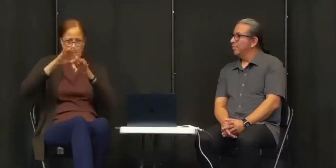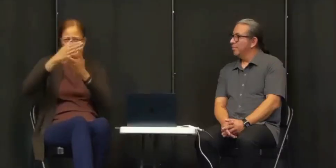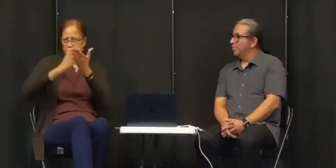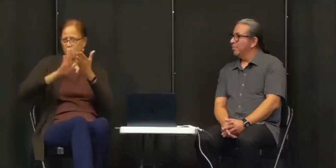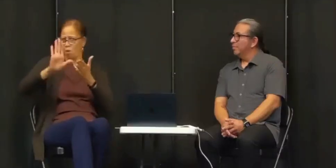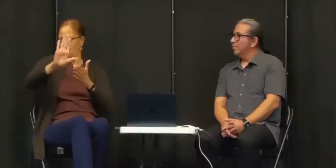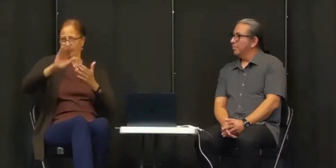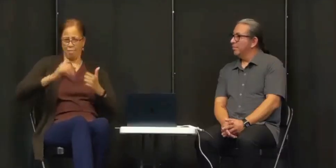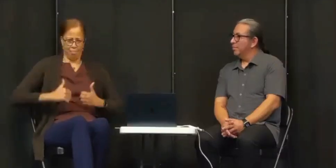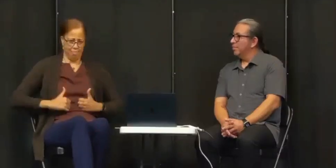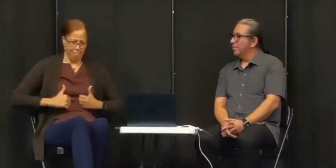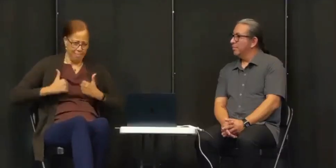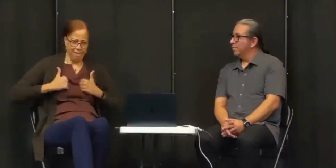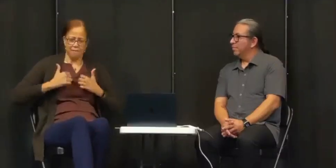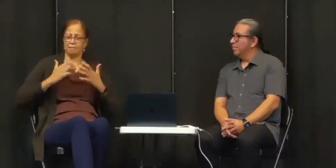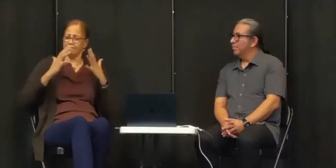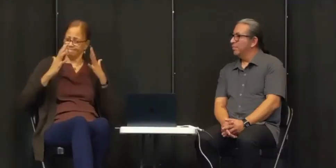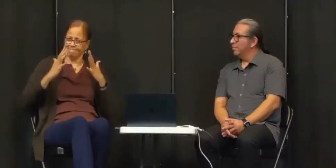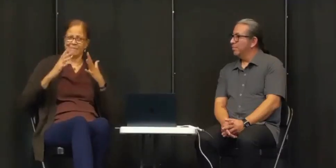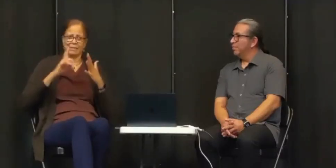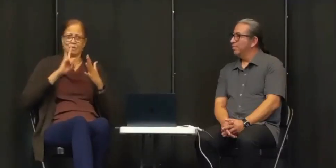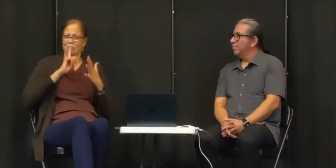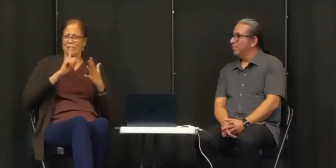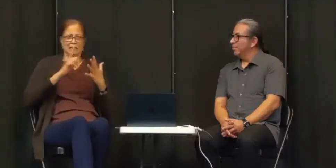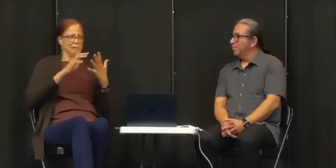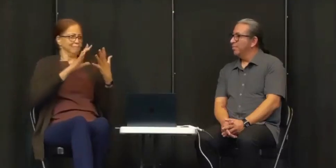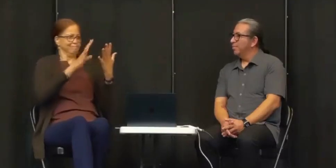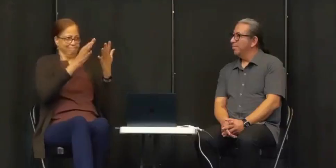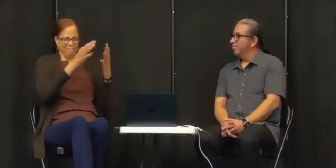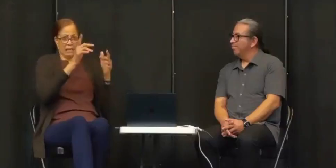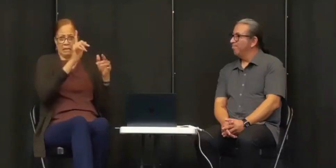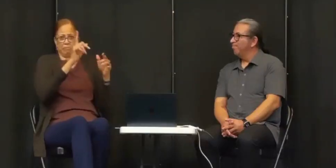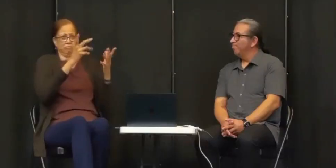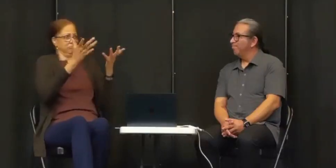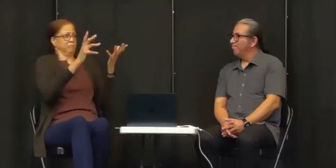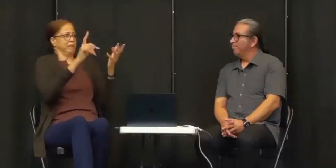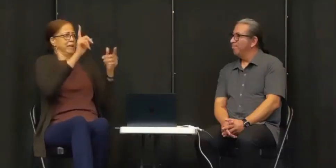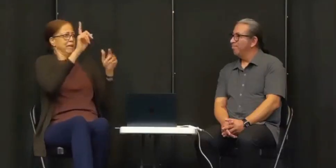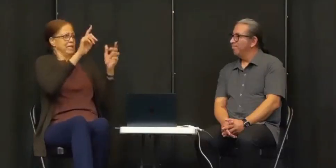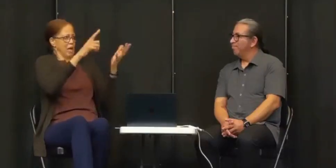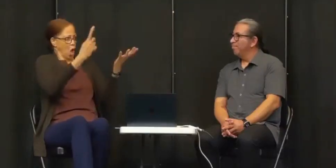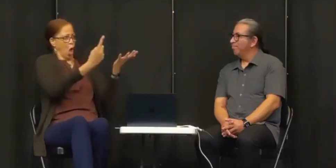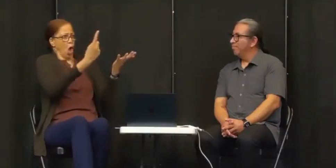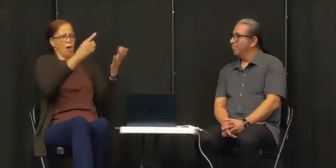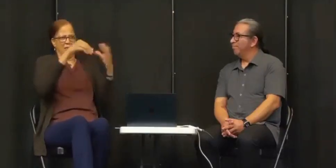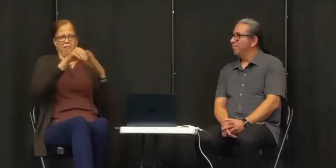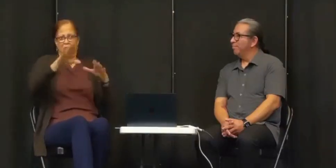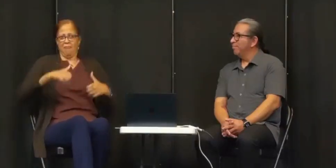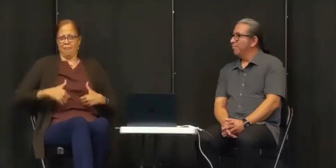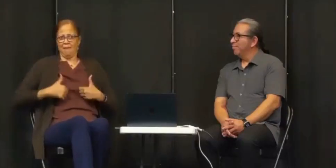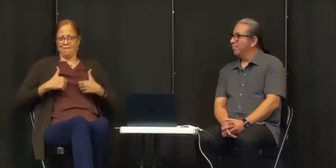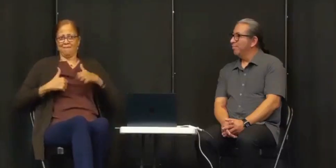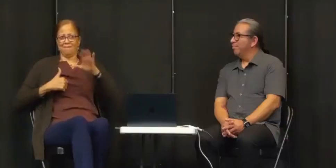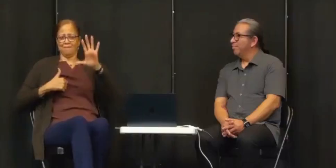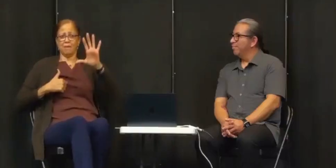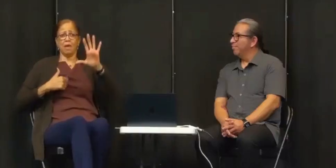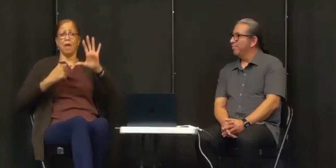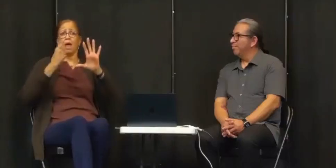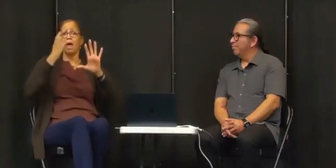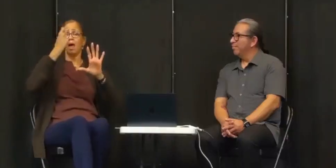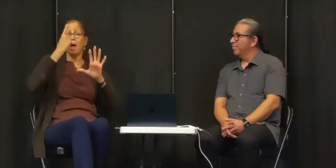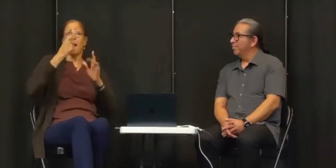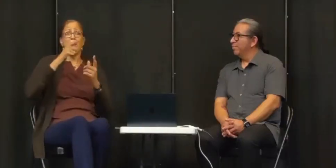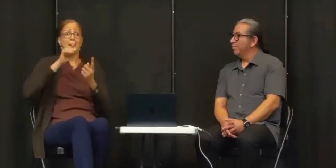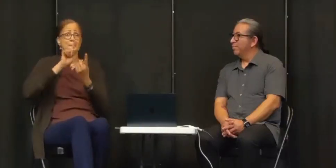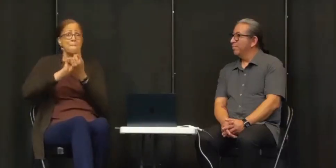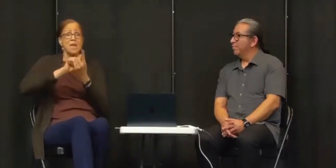Of course, family is very important. They're gonna be a part of your life, yes. You need those connections, absolutely. Family